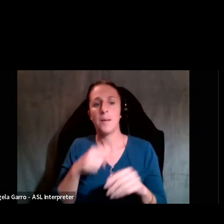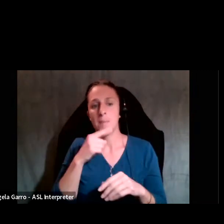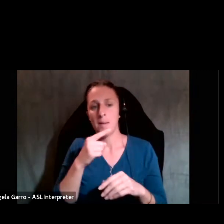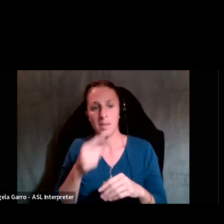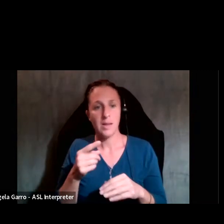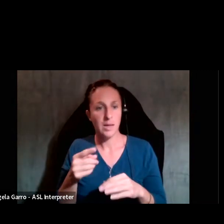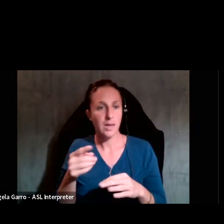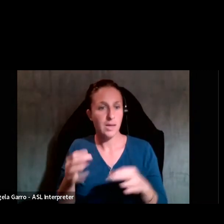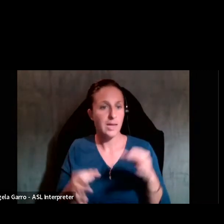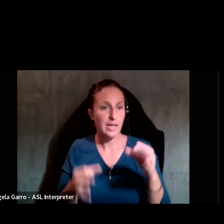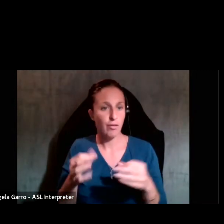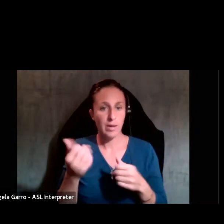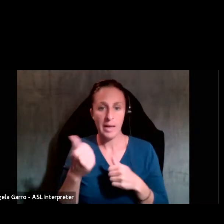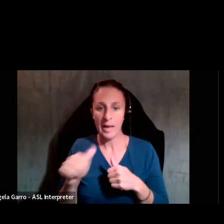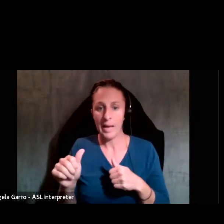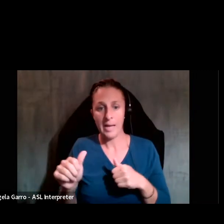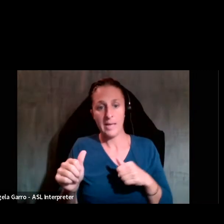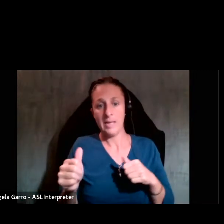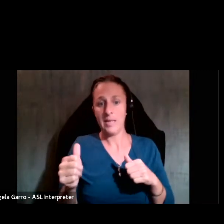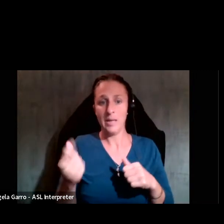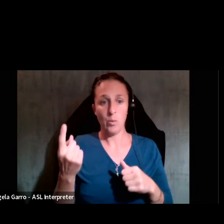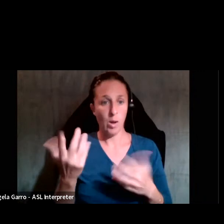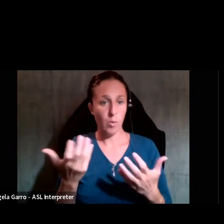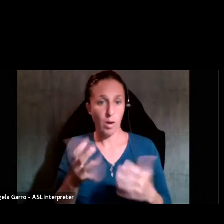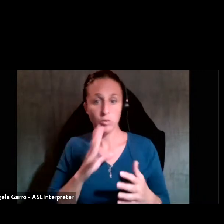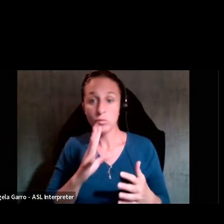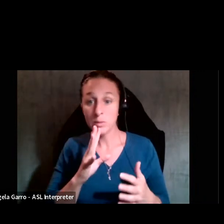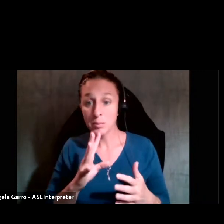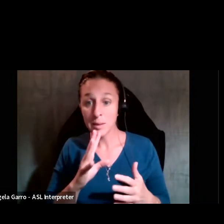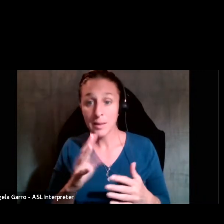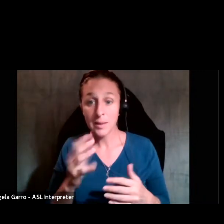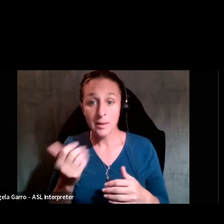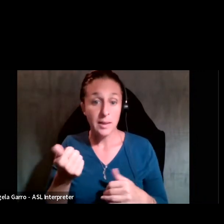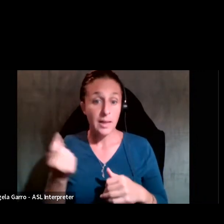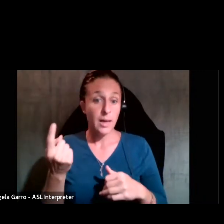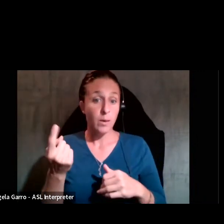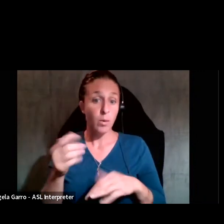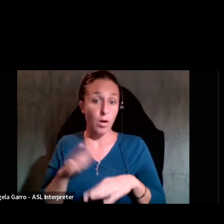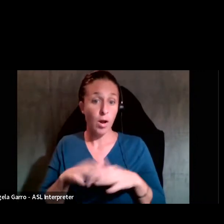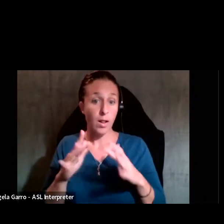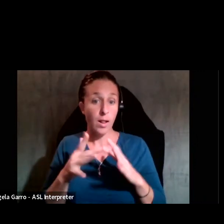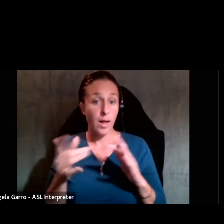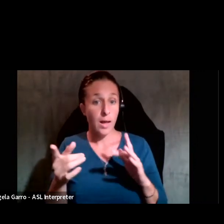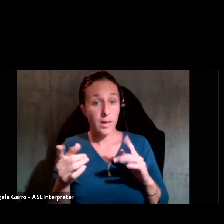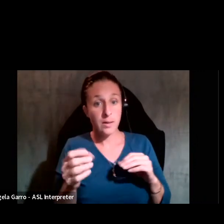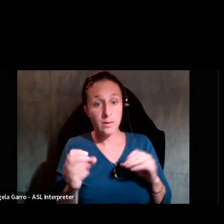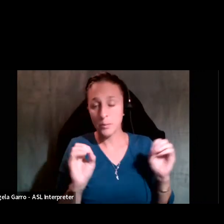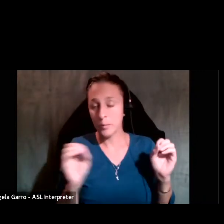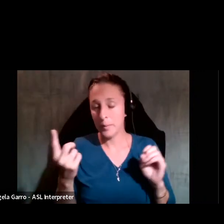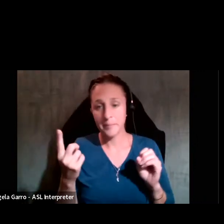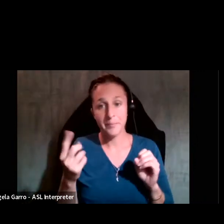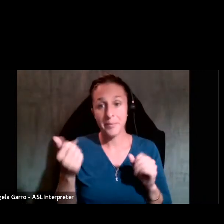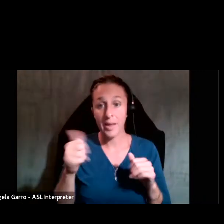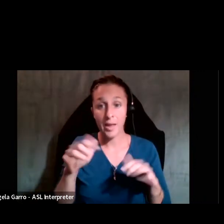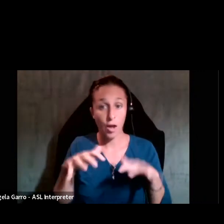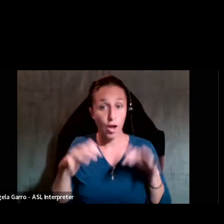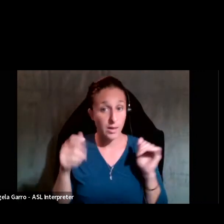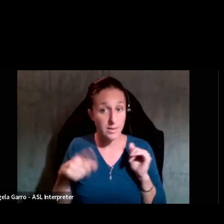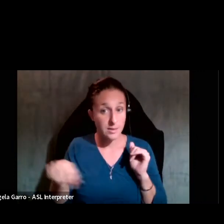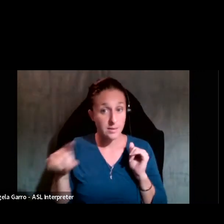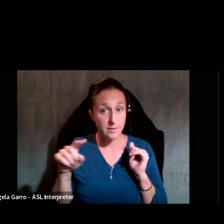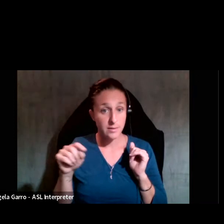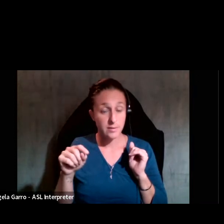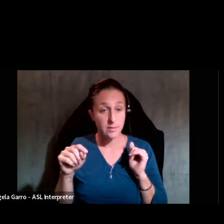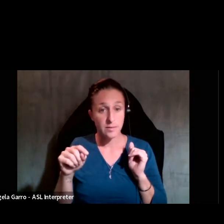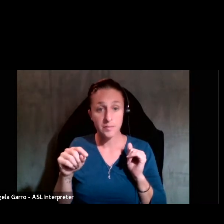hearing. Anyone wish to speak? Anyone online? No, President Land. Okay, anyone in the audience?